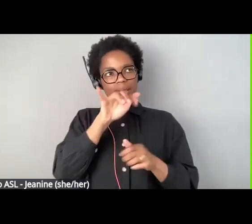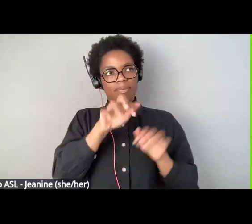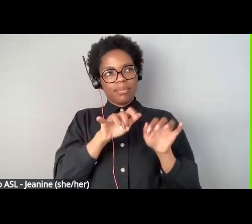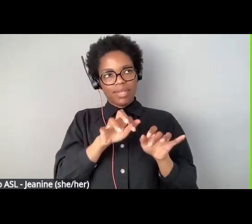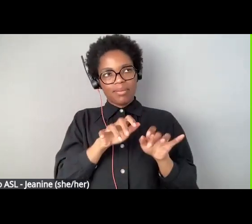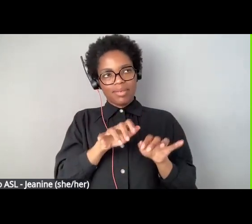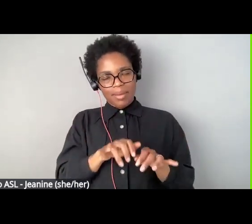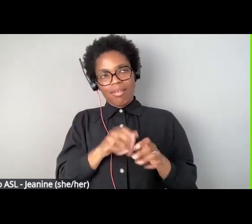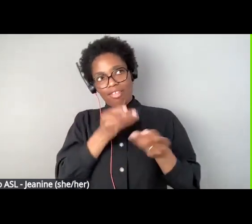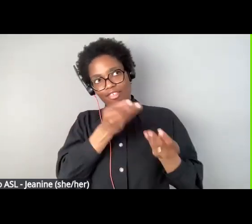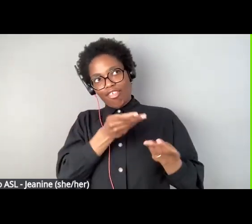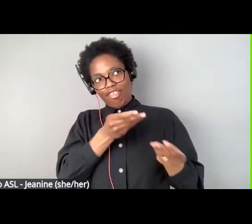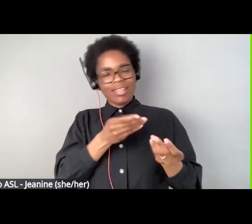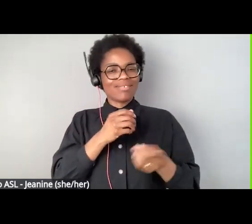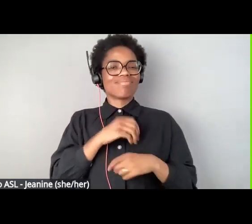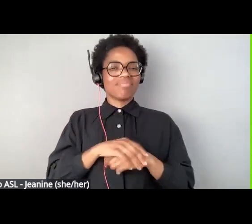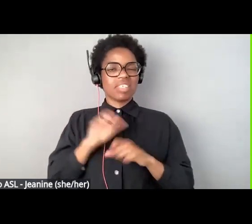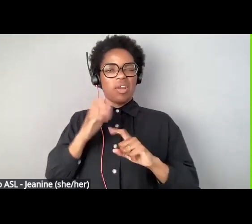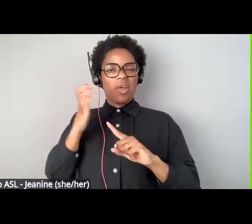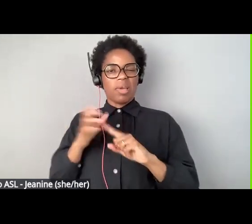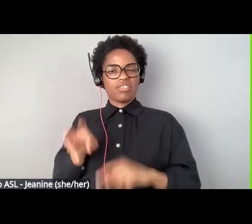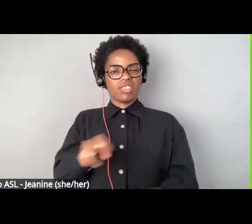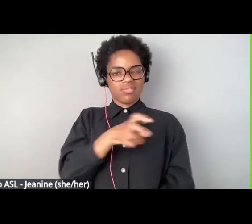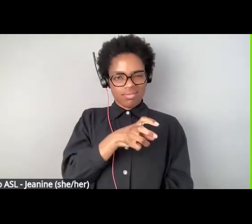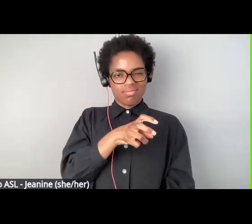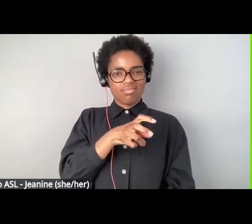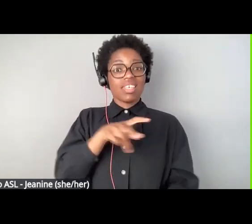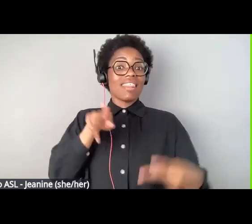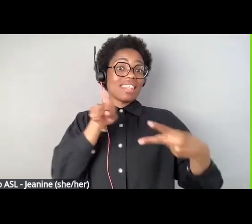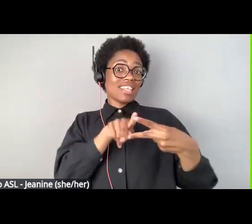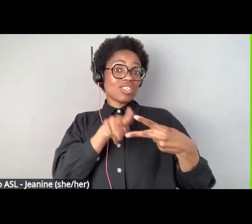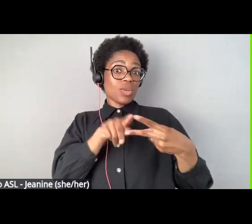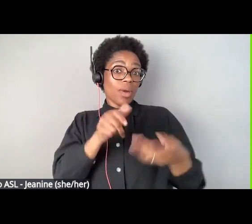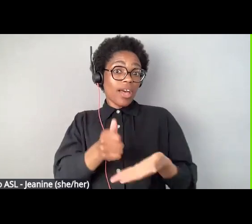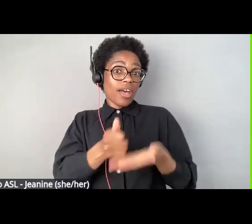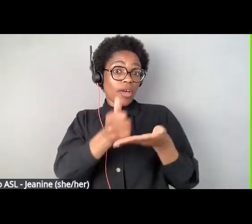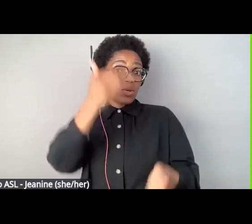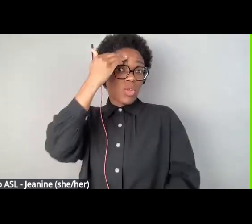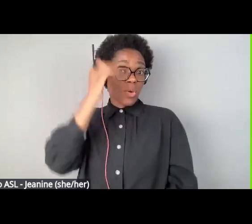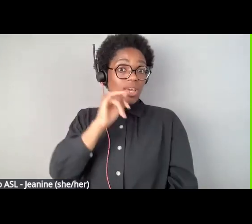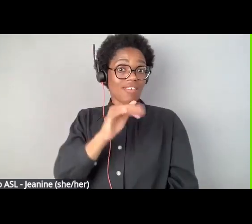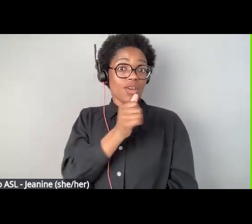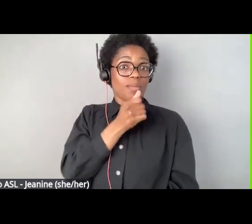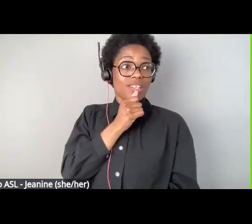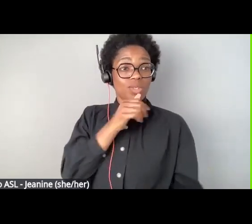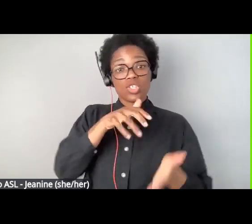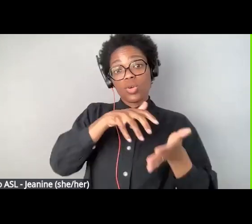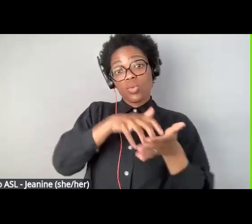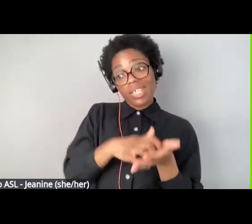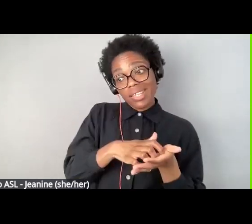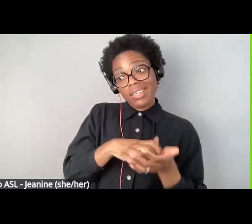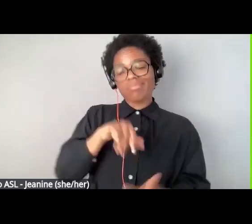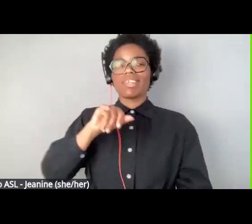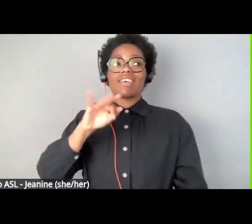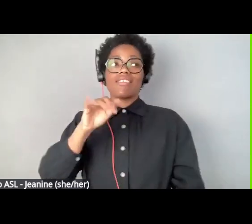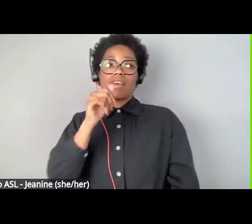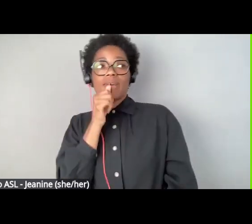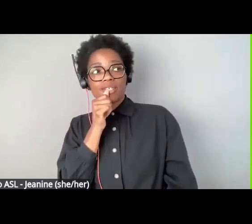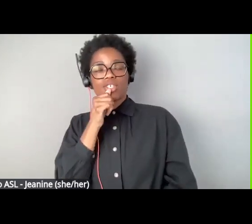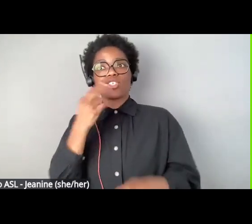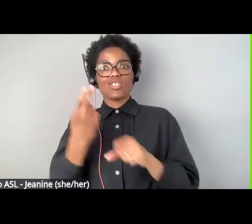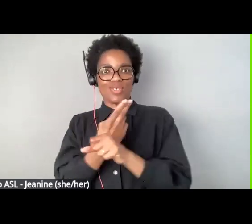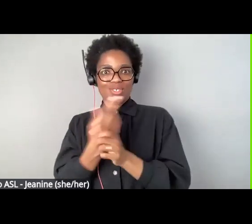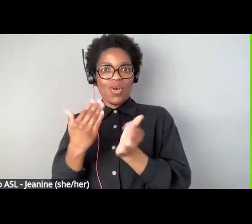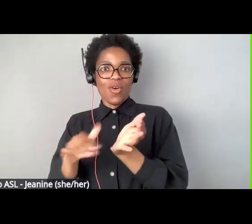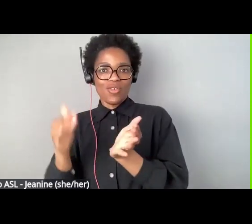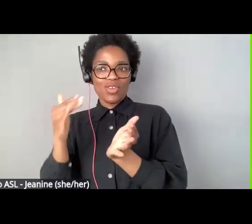you know if your passwords are too weak or if they're being reused. That's another amazing feature here. If you've been using the same